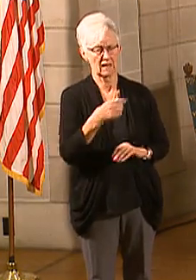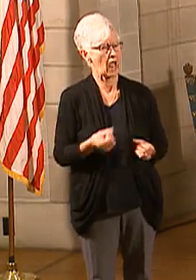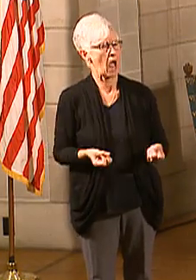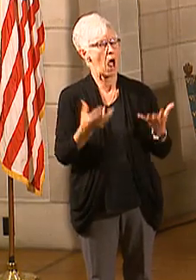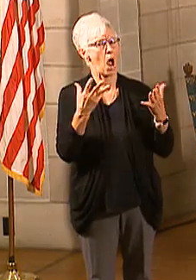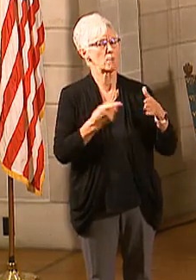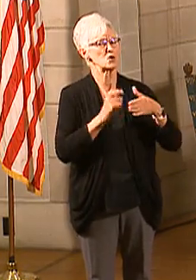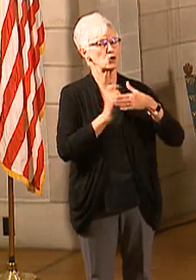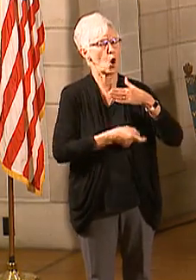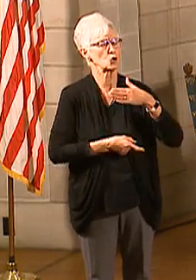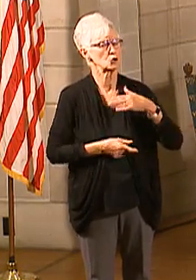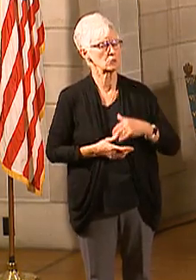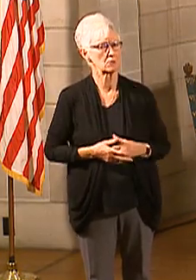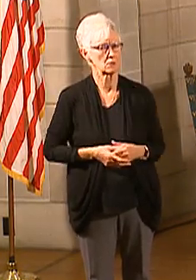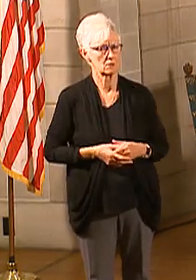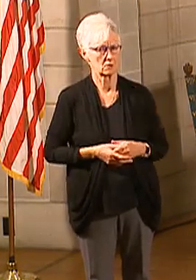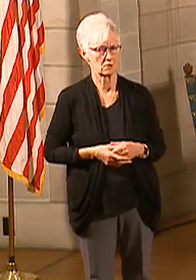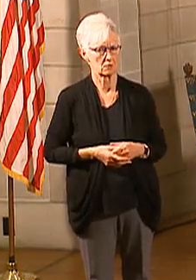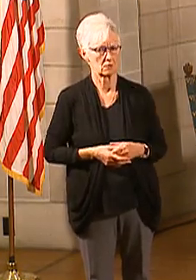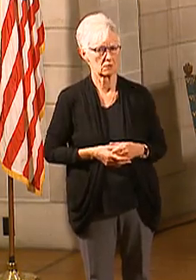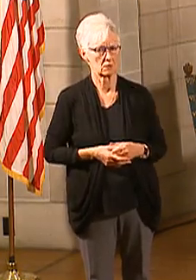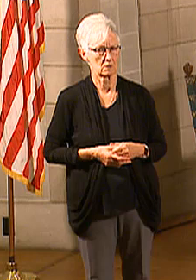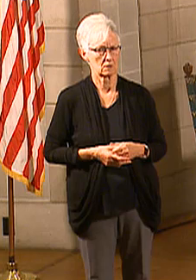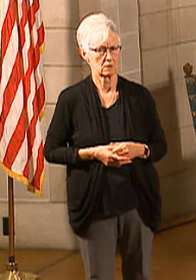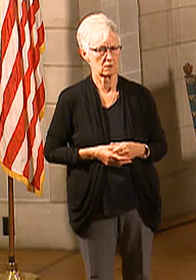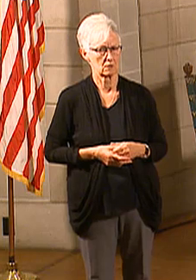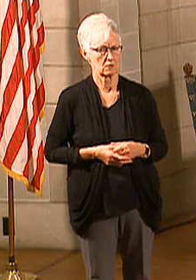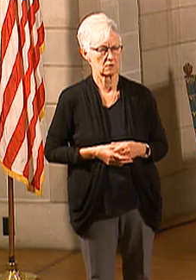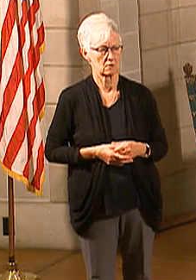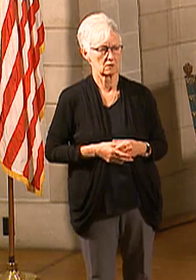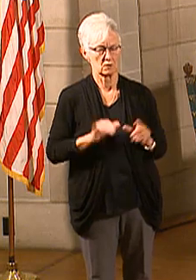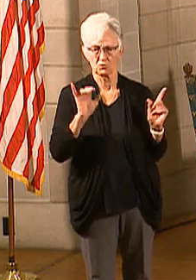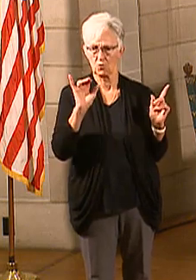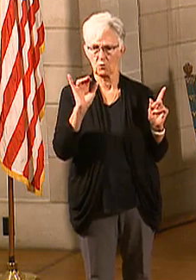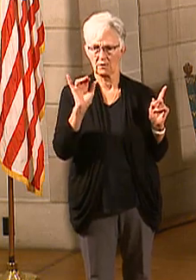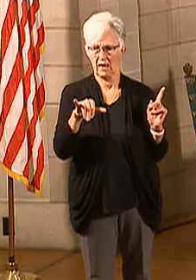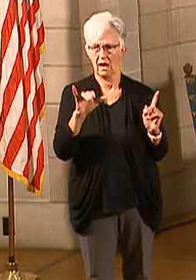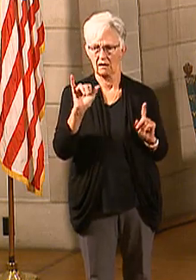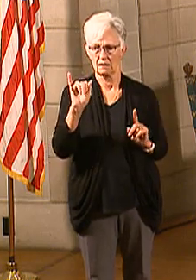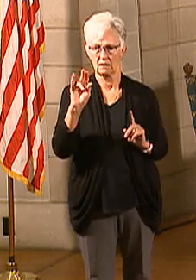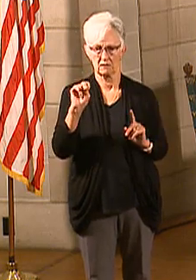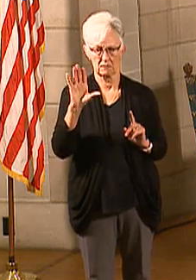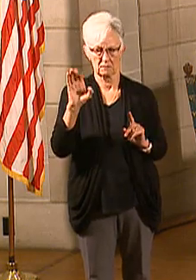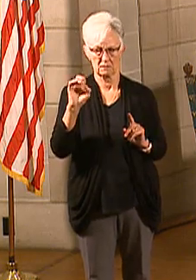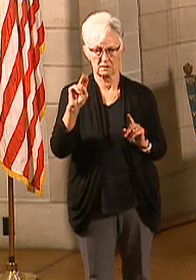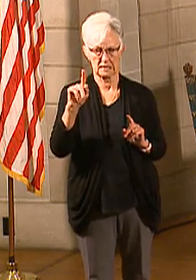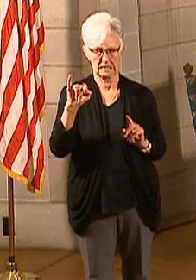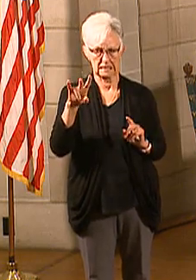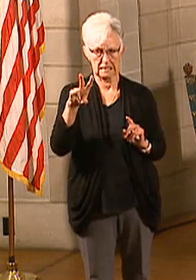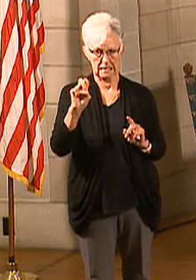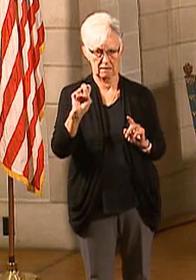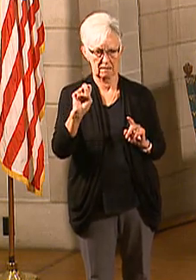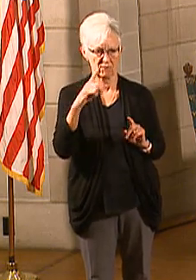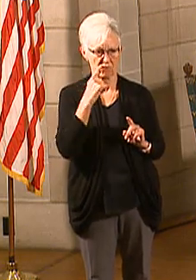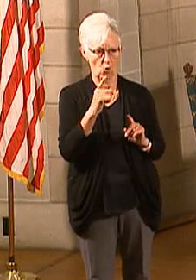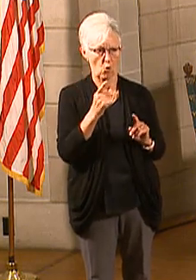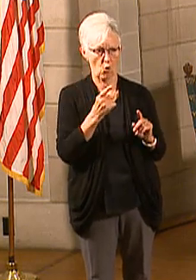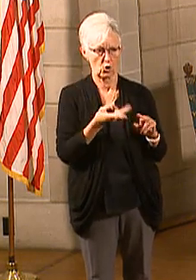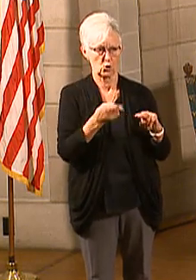So, I'm sorry, Andrew, you're saying how much what costs? How much did that incentive package, cost, and how are we paying for that? Is that out of